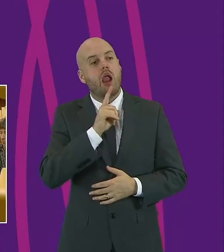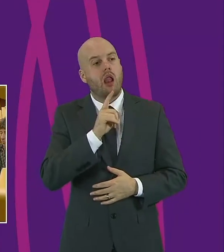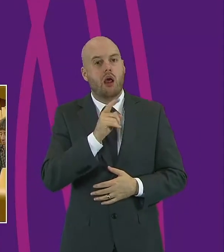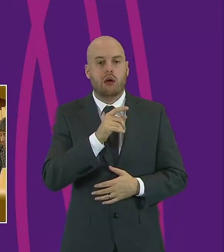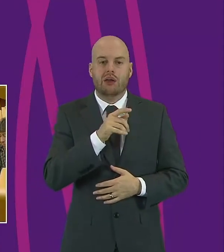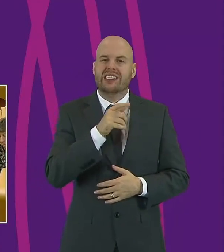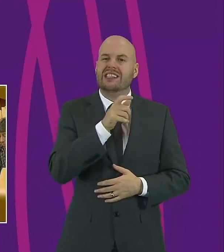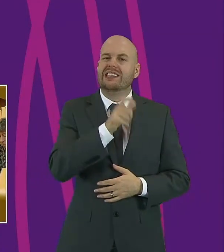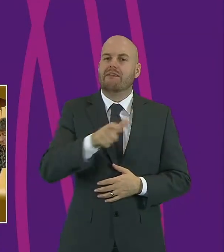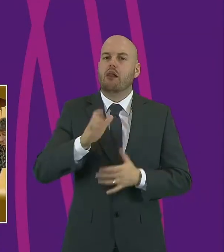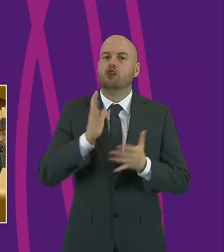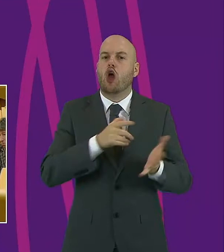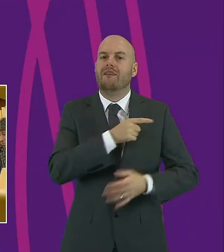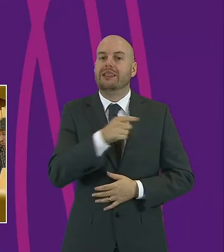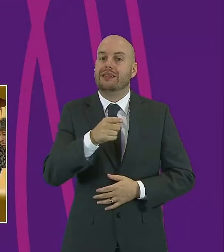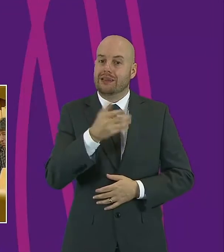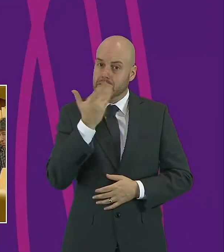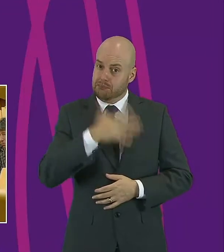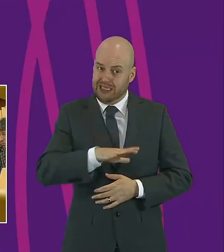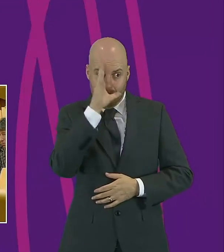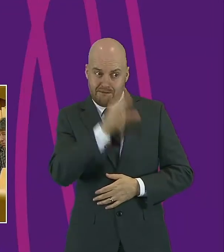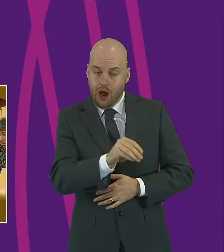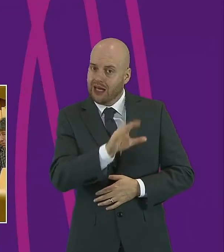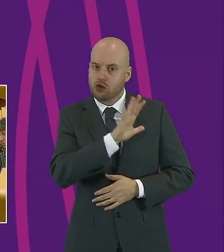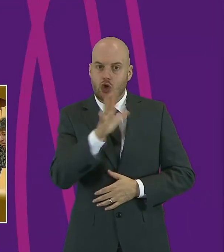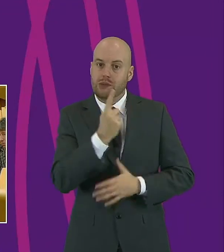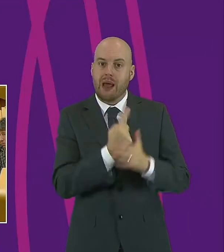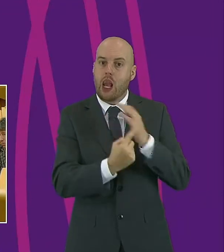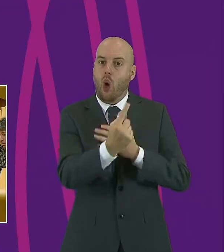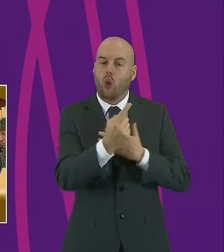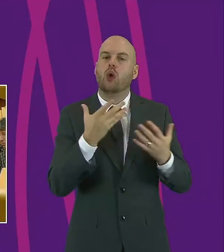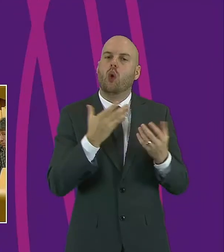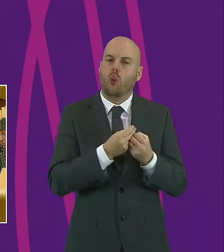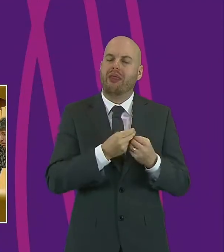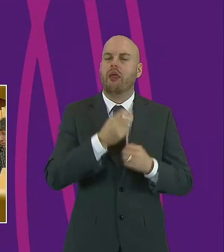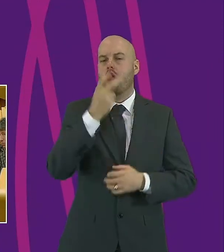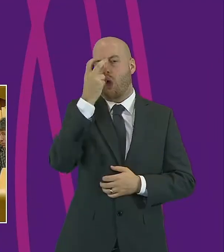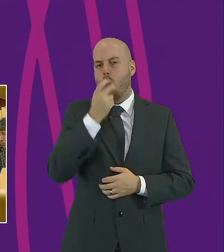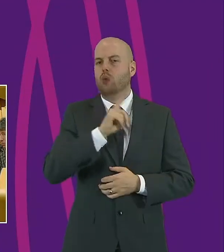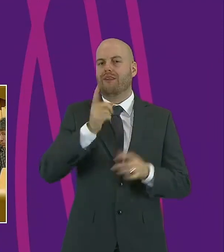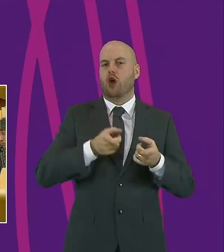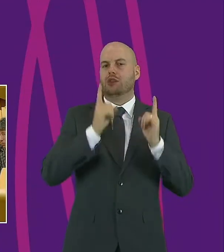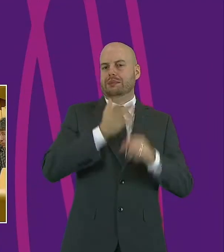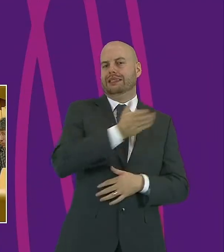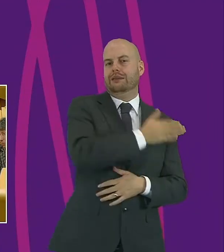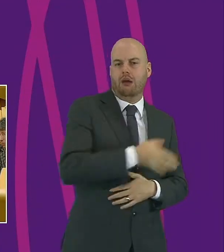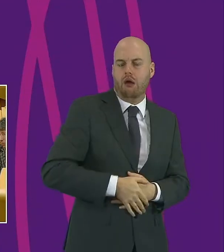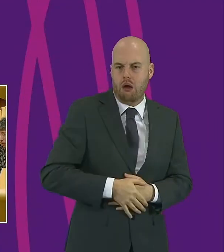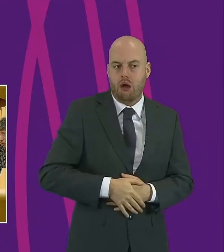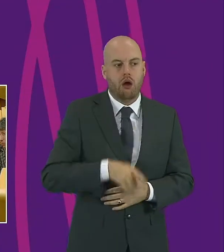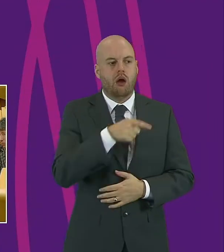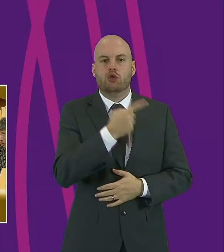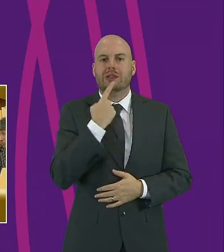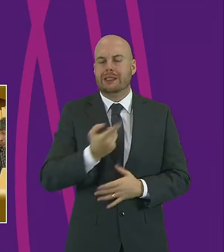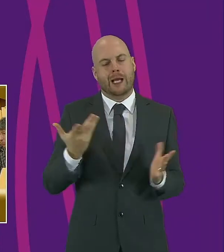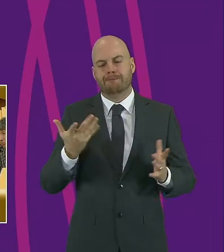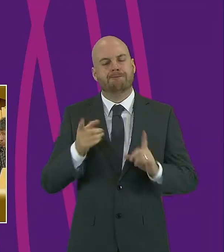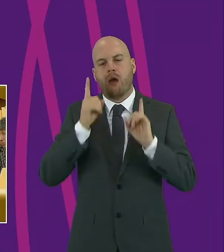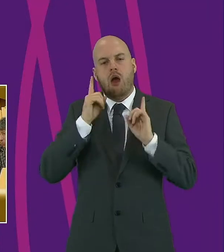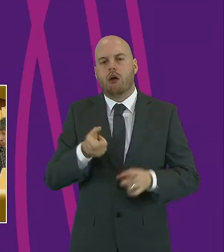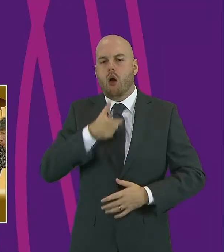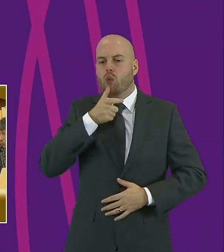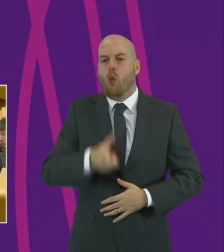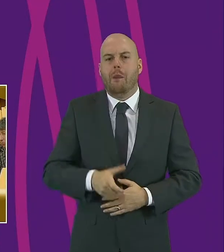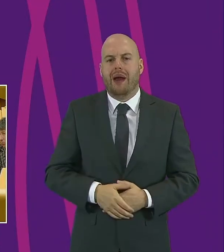former First Minister. She answered my question and said that she could not comment. Does the First Minister believe that that response was